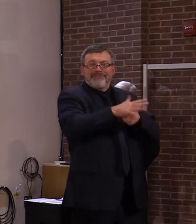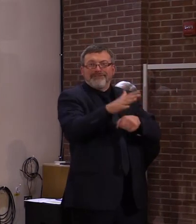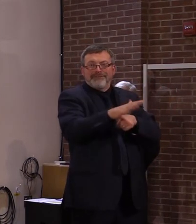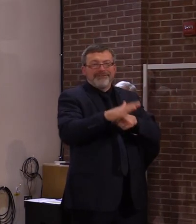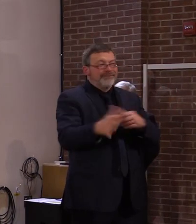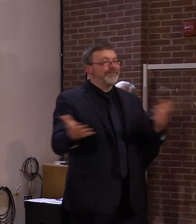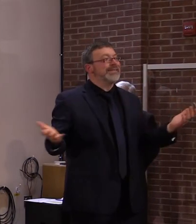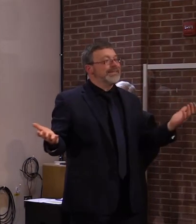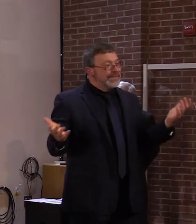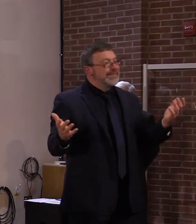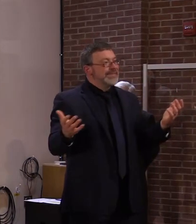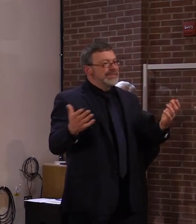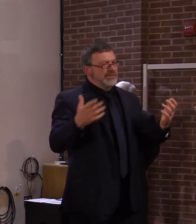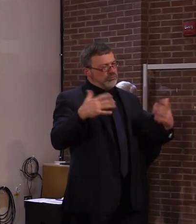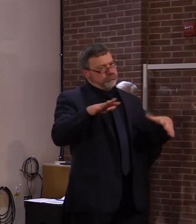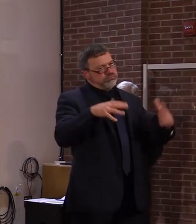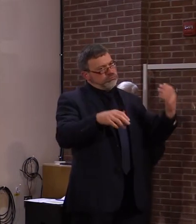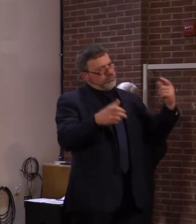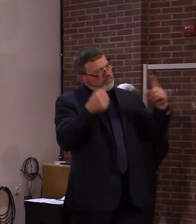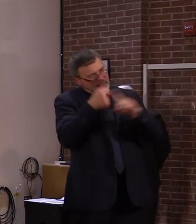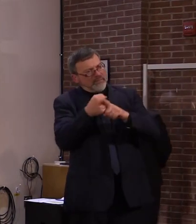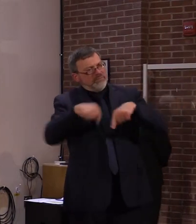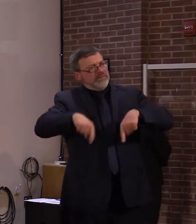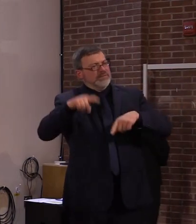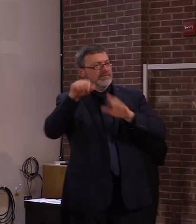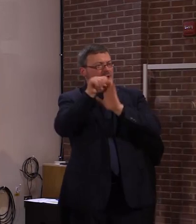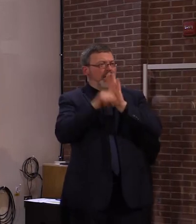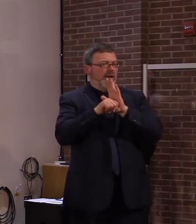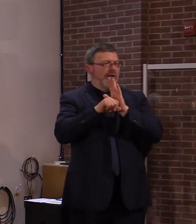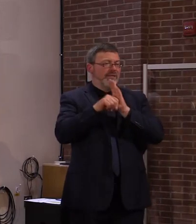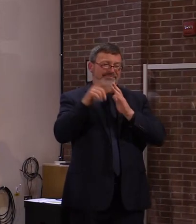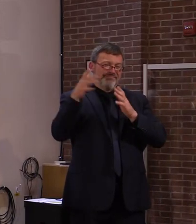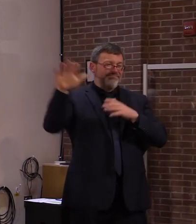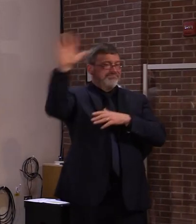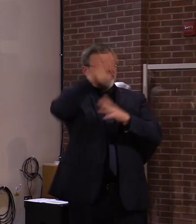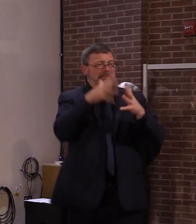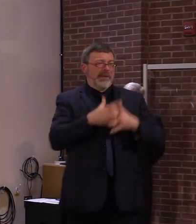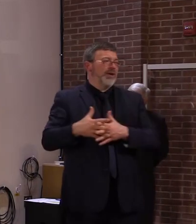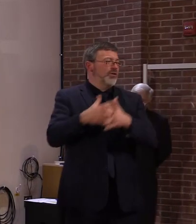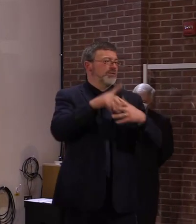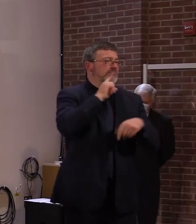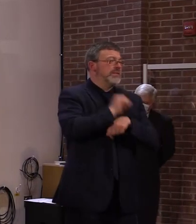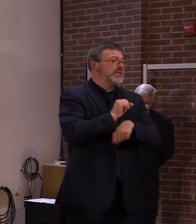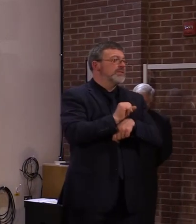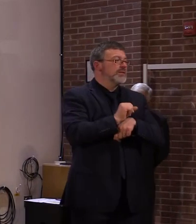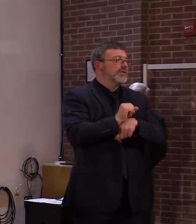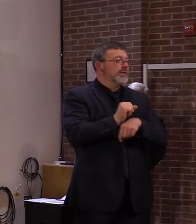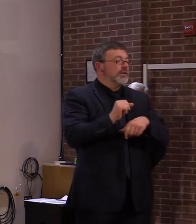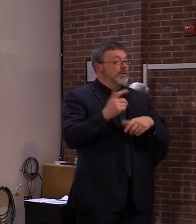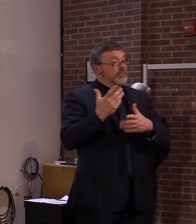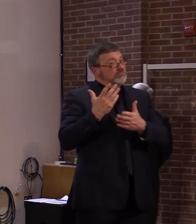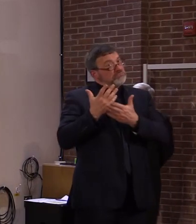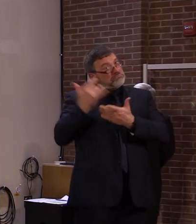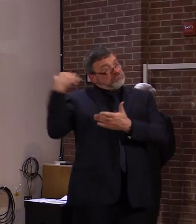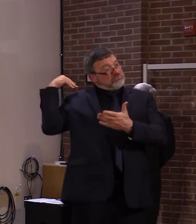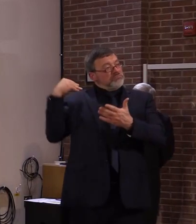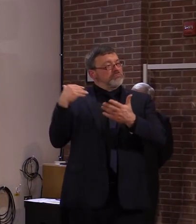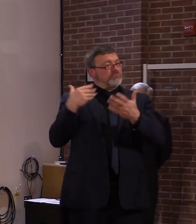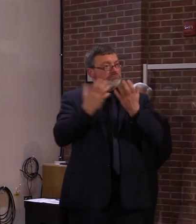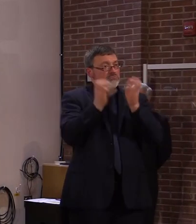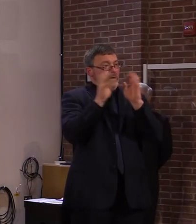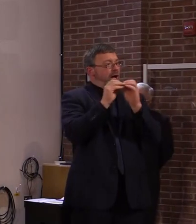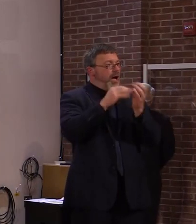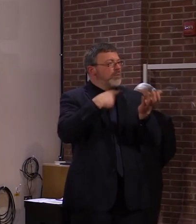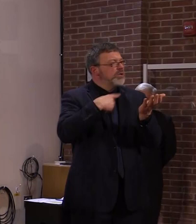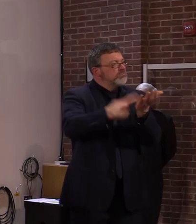Vermont on that. We talk a great deal in these press conferences about every sector being impacted in one